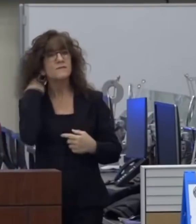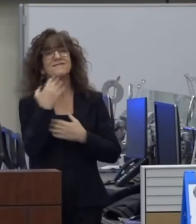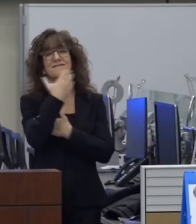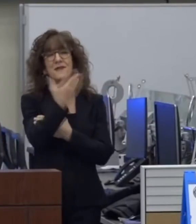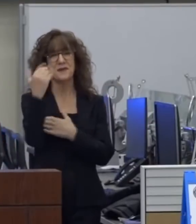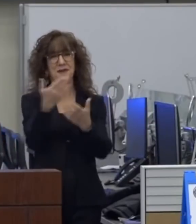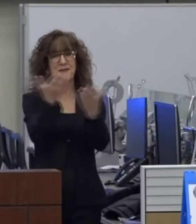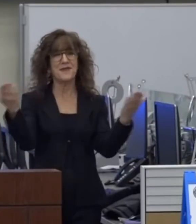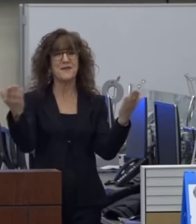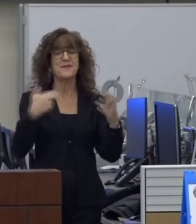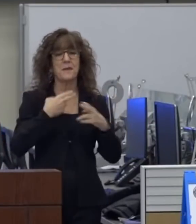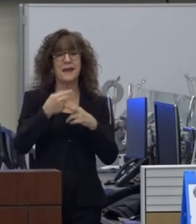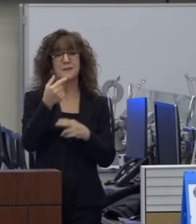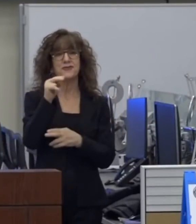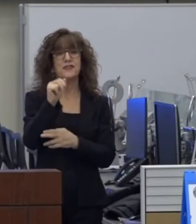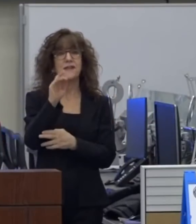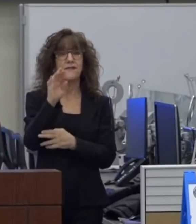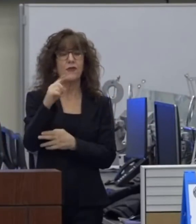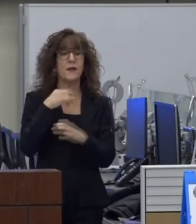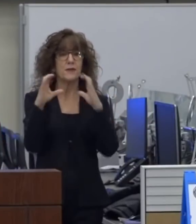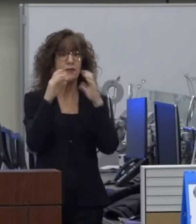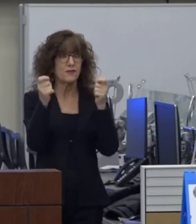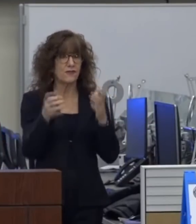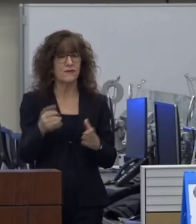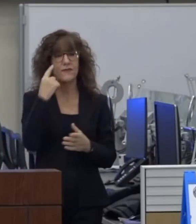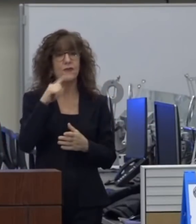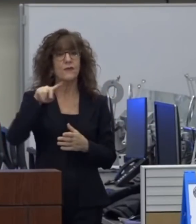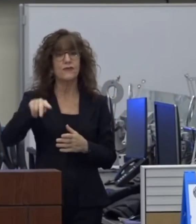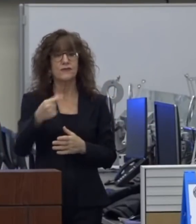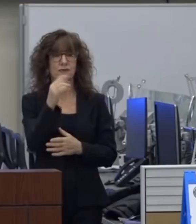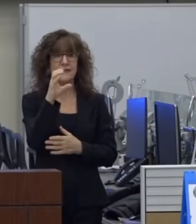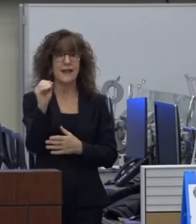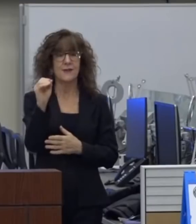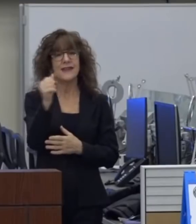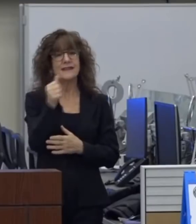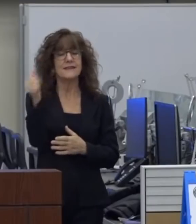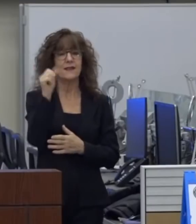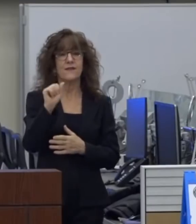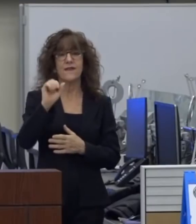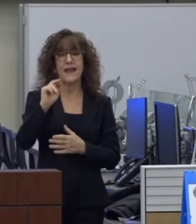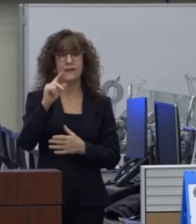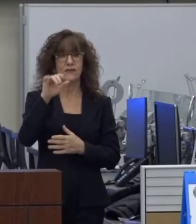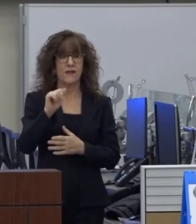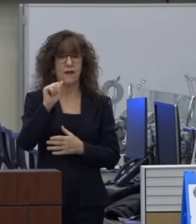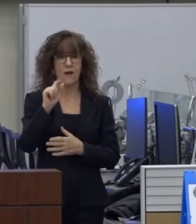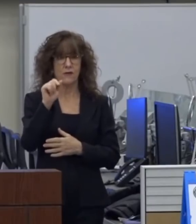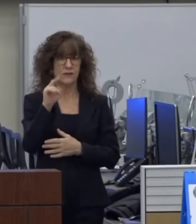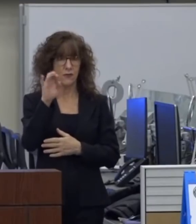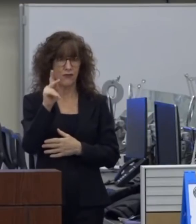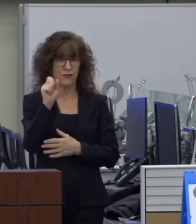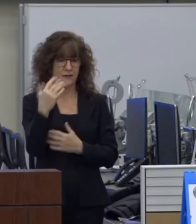Good morning, everyone. My name is Gina Ford. I'm the Communications Director for Prince George's County Executive Angela Also Brooks.